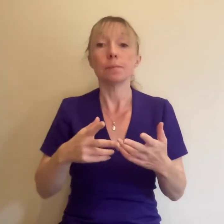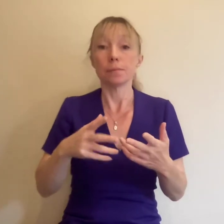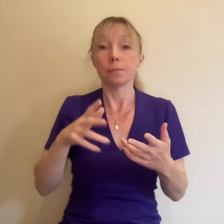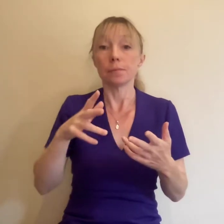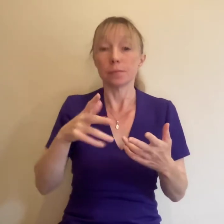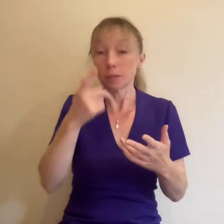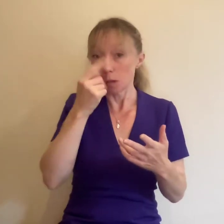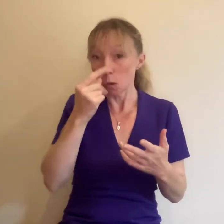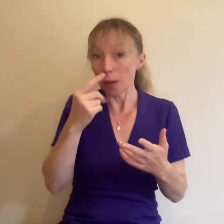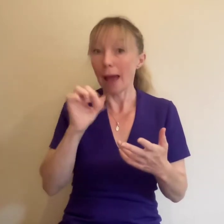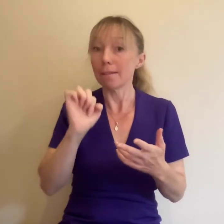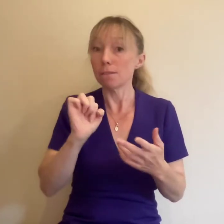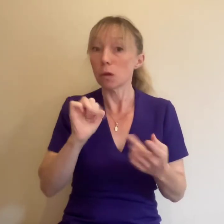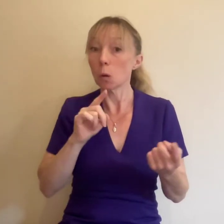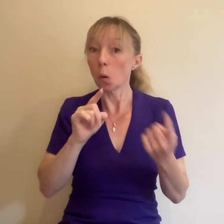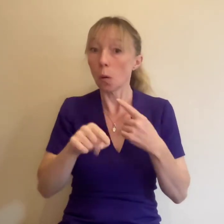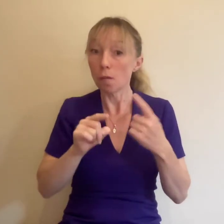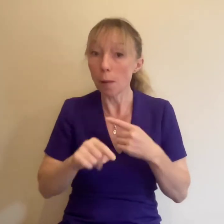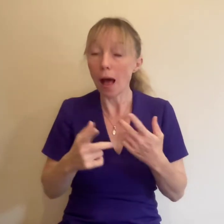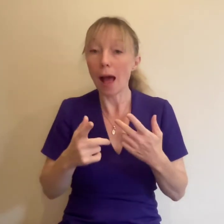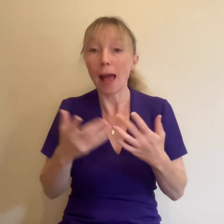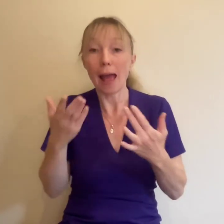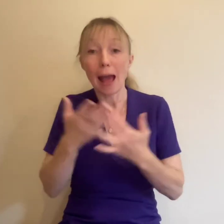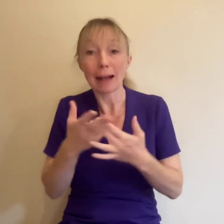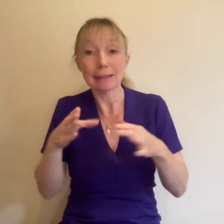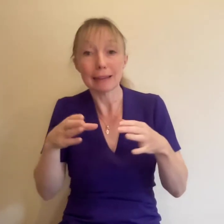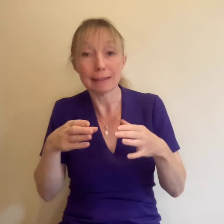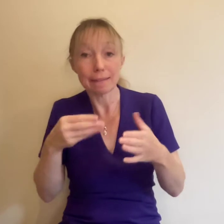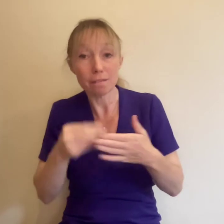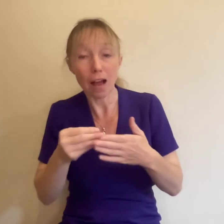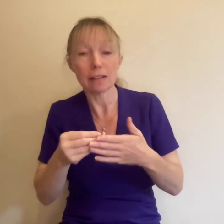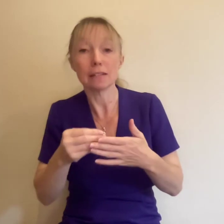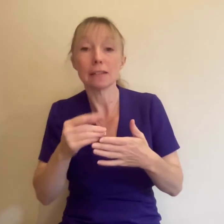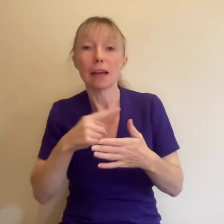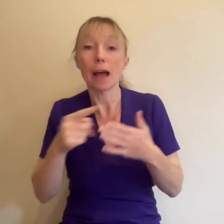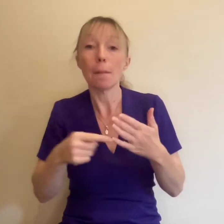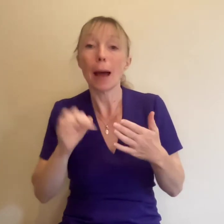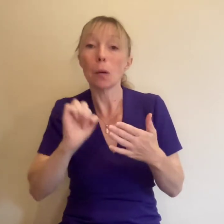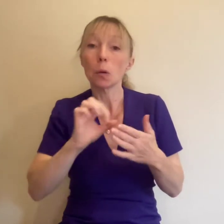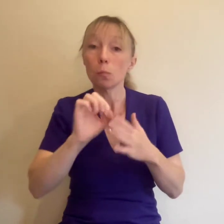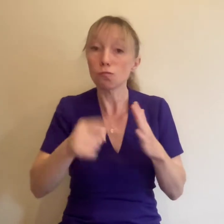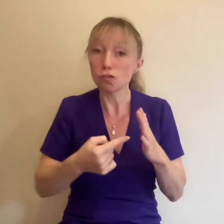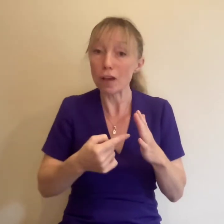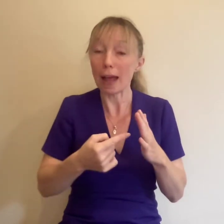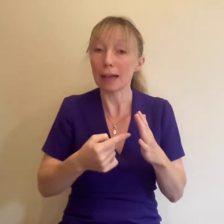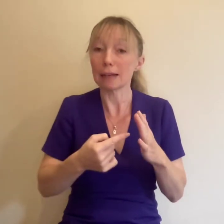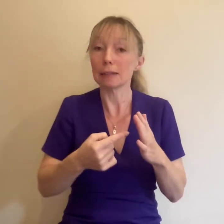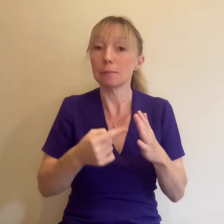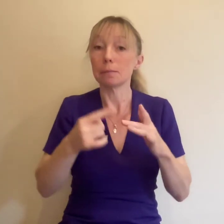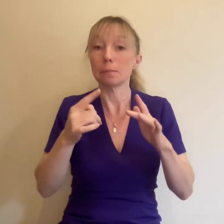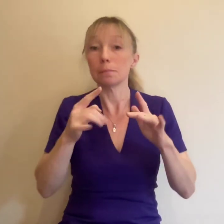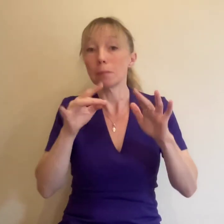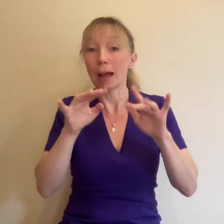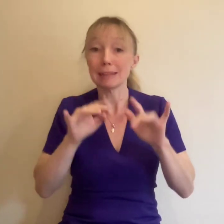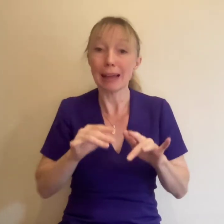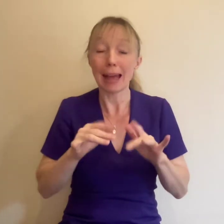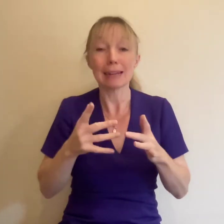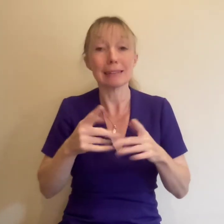statements, access fund, about your project, by text in English audio in spoken English, or video